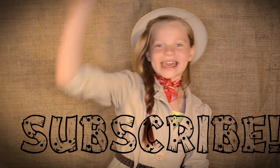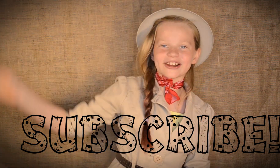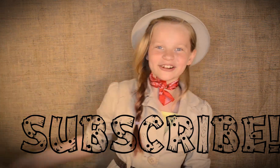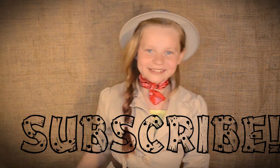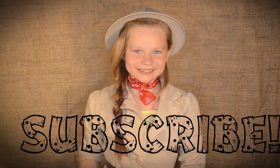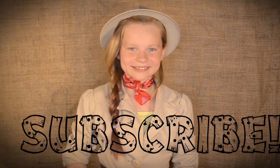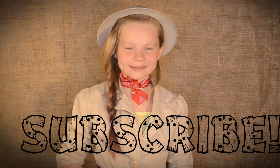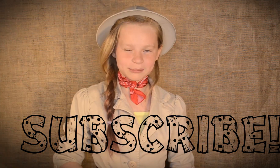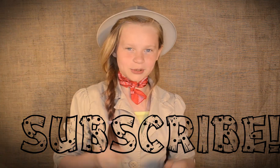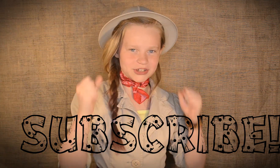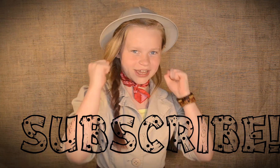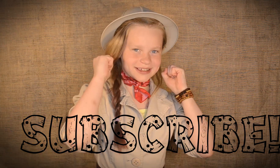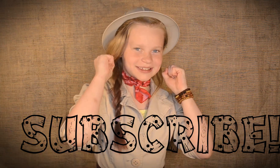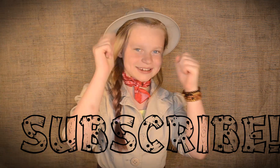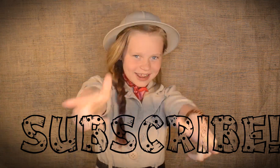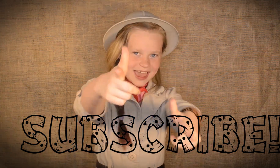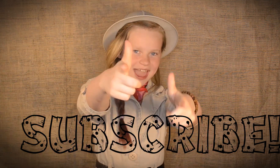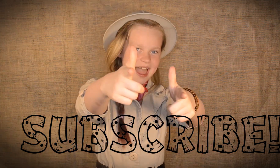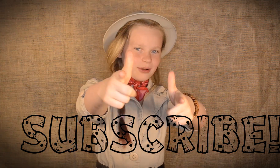later Blue Eye Jackson, out